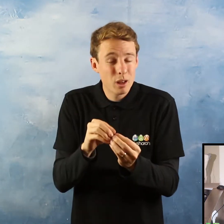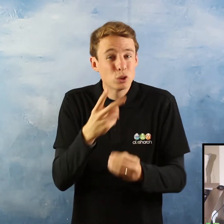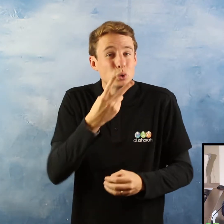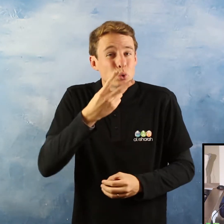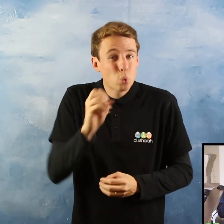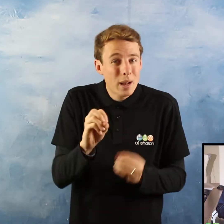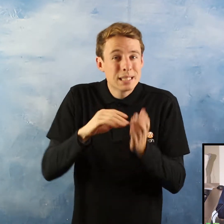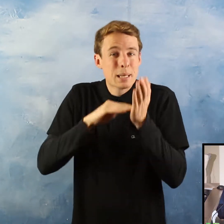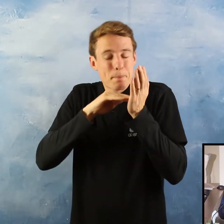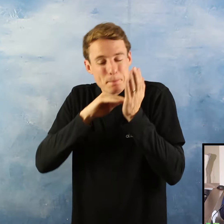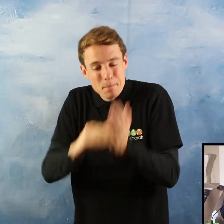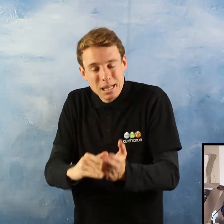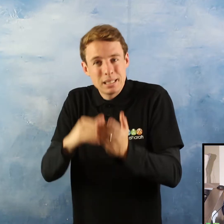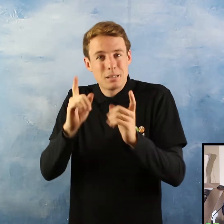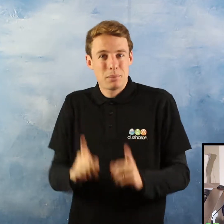people.